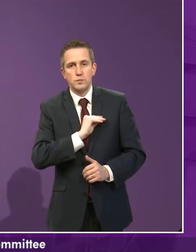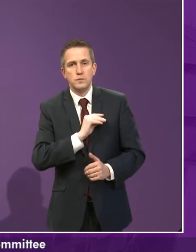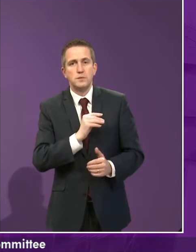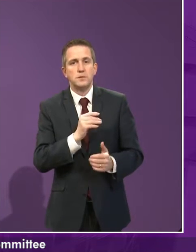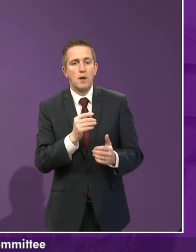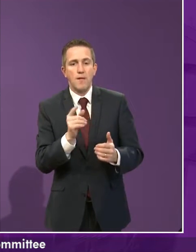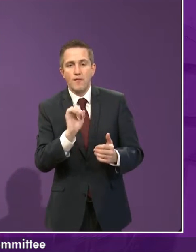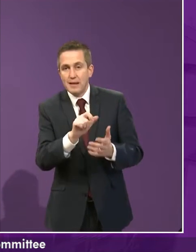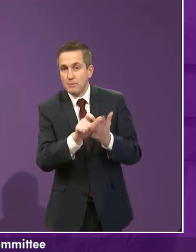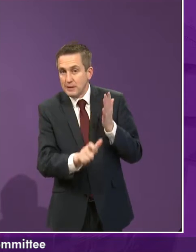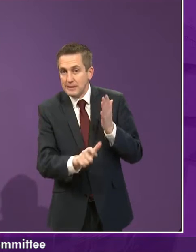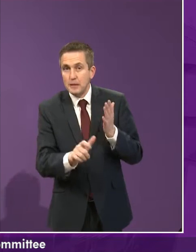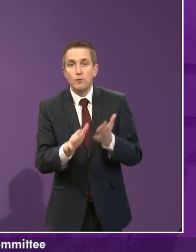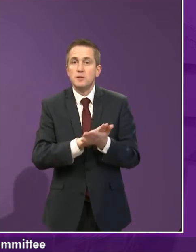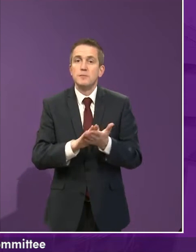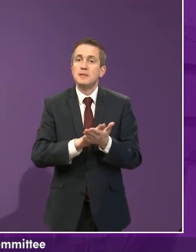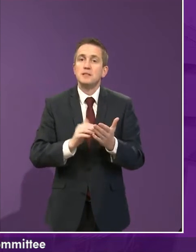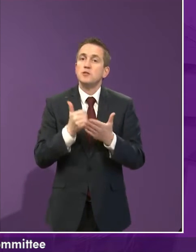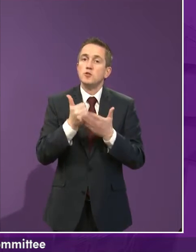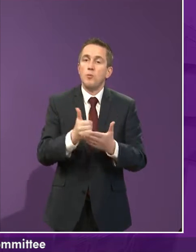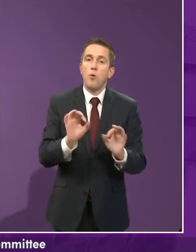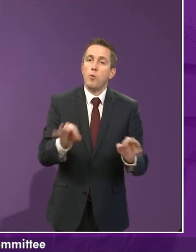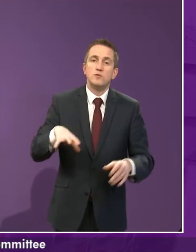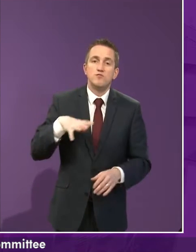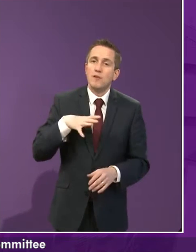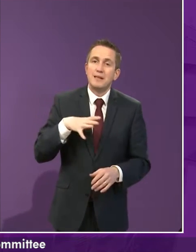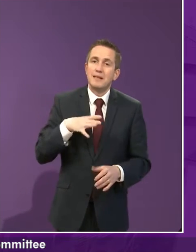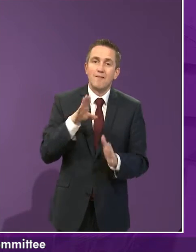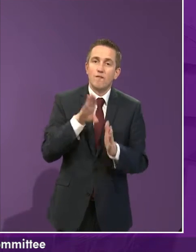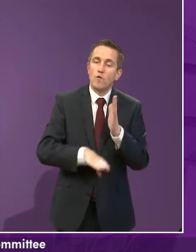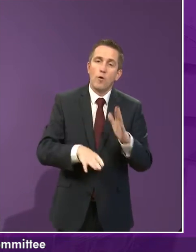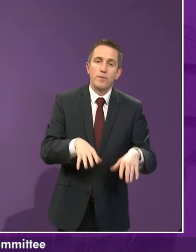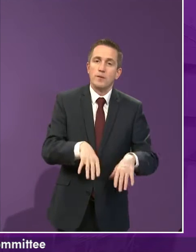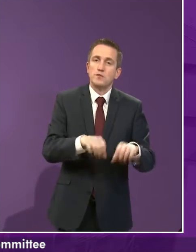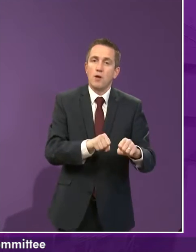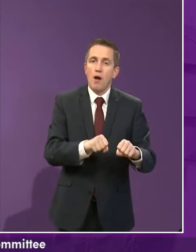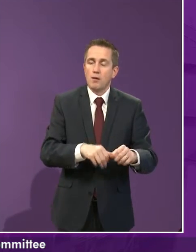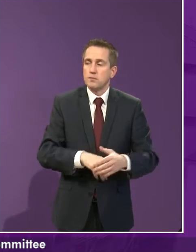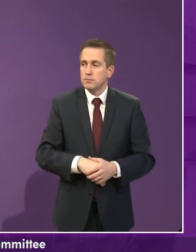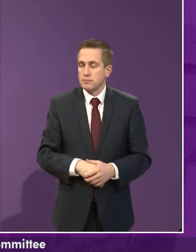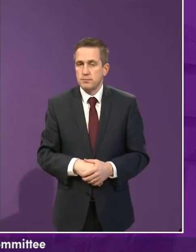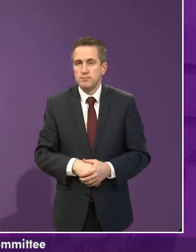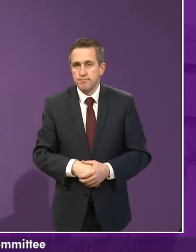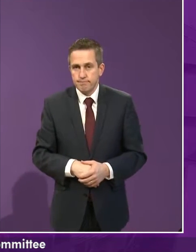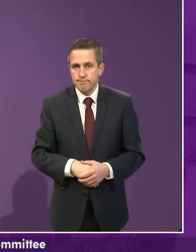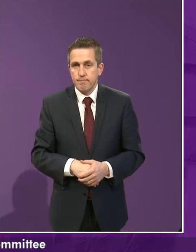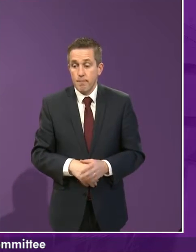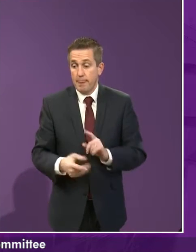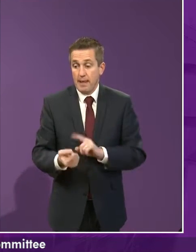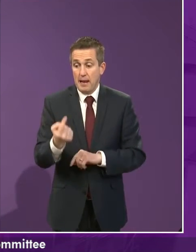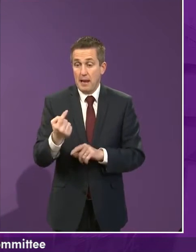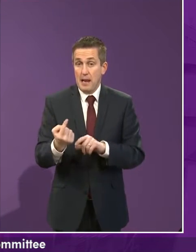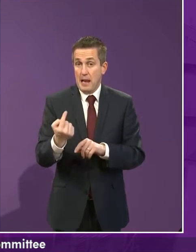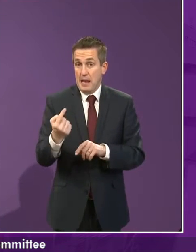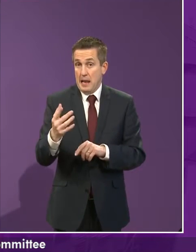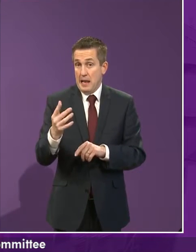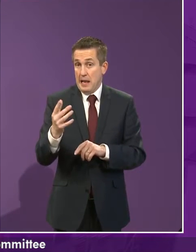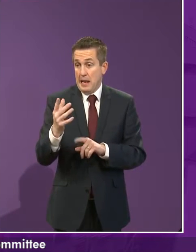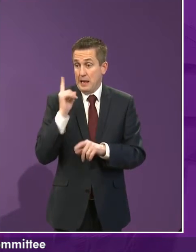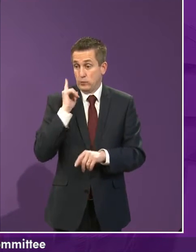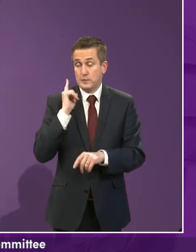them the support that we could have given. Yeah, one clear element from the evidence we took last week was about